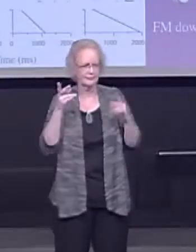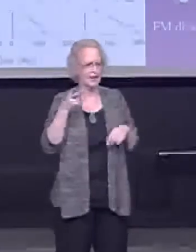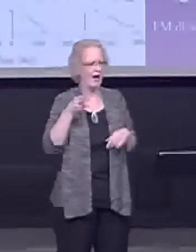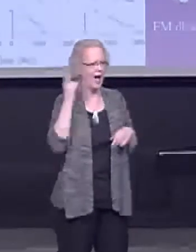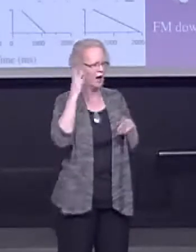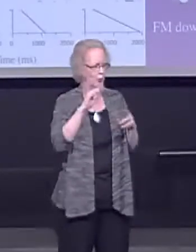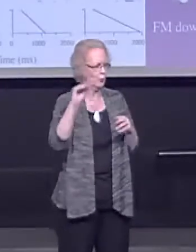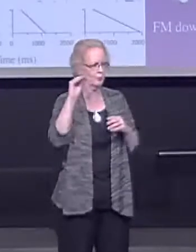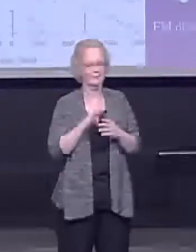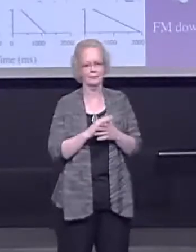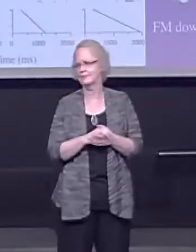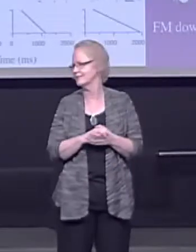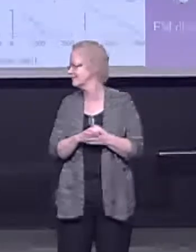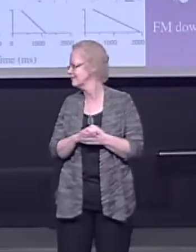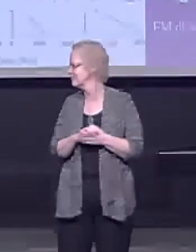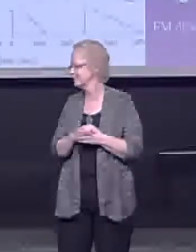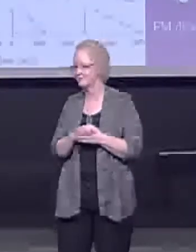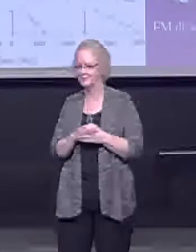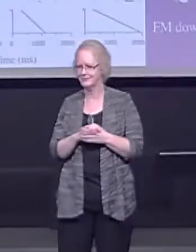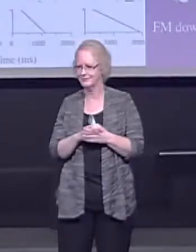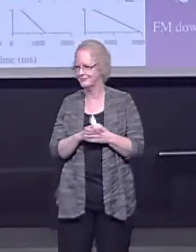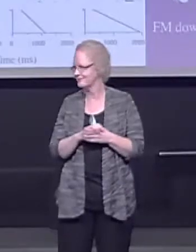This is a bit loud right now.